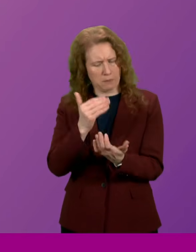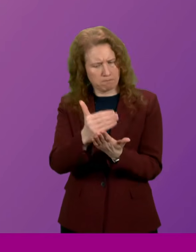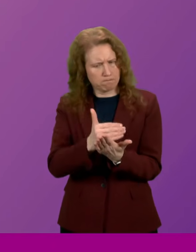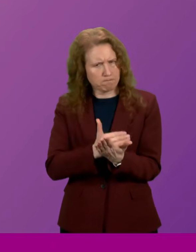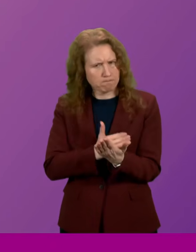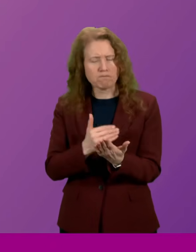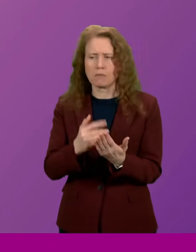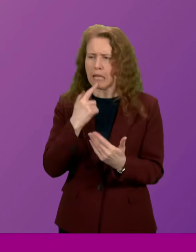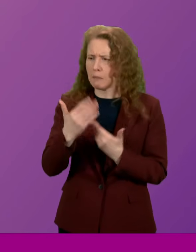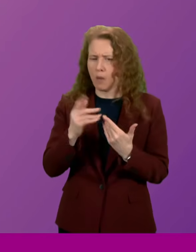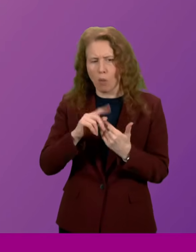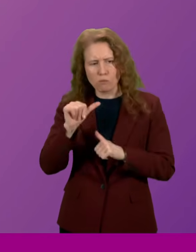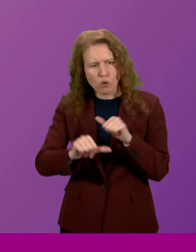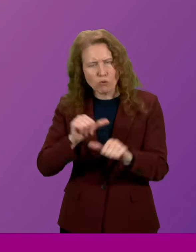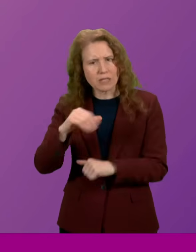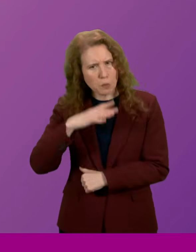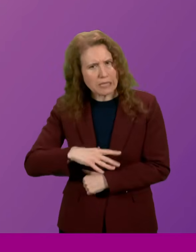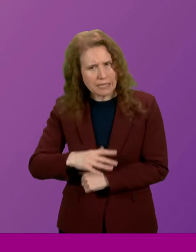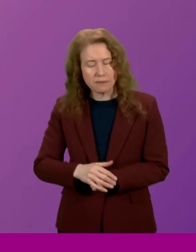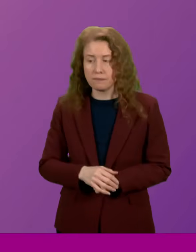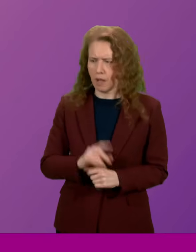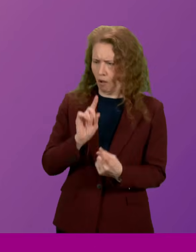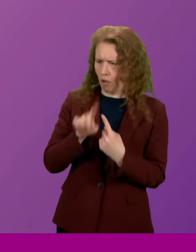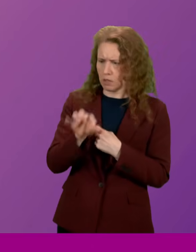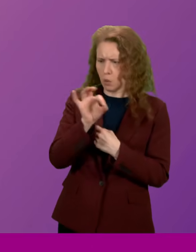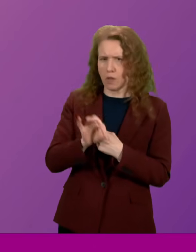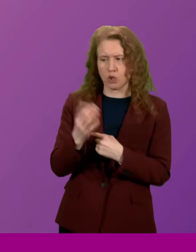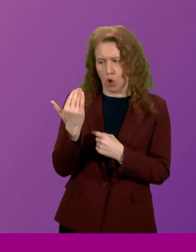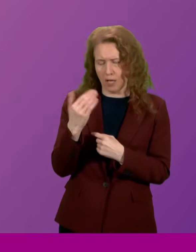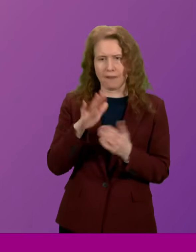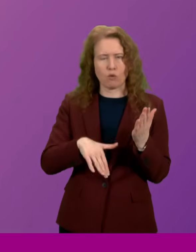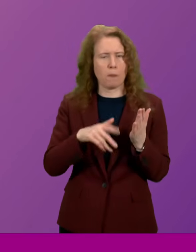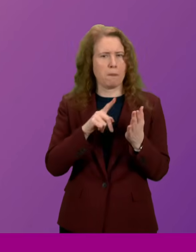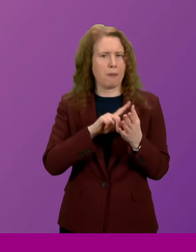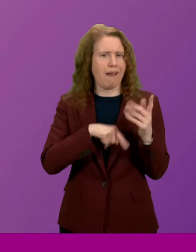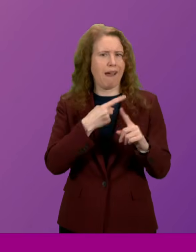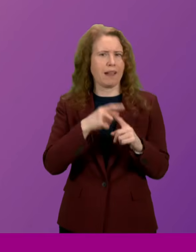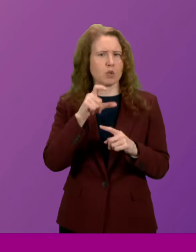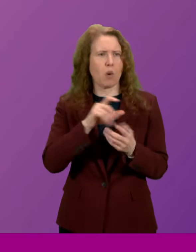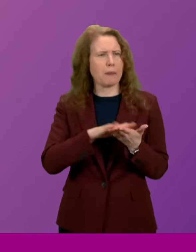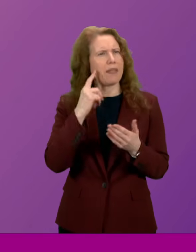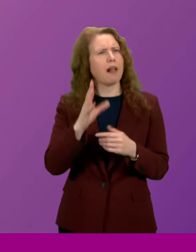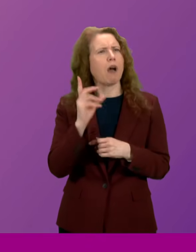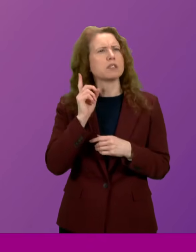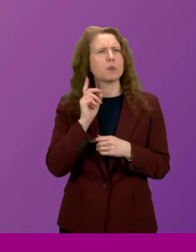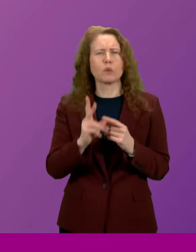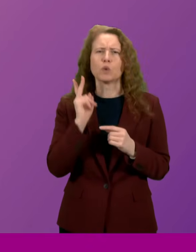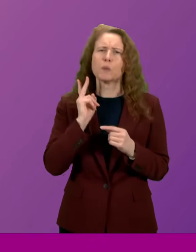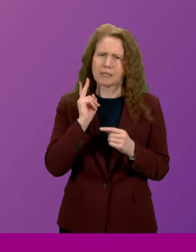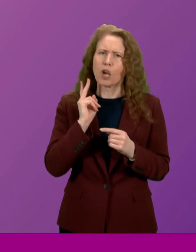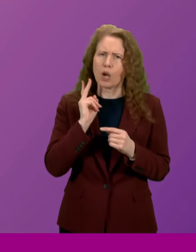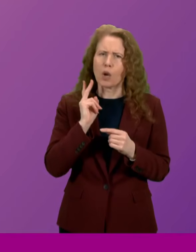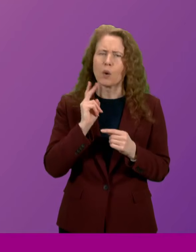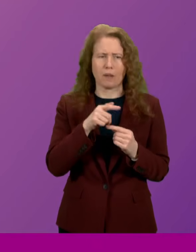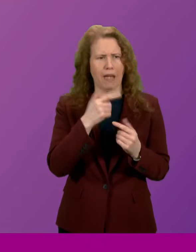progress that needs to be made. I answered a question from Mr Cole Hamilton, I think it was last week or the week before, which